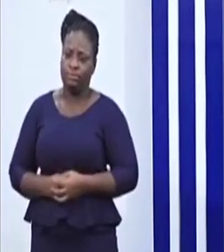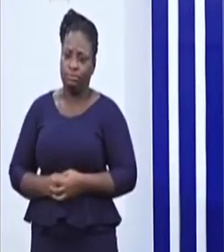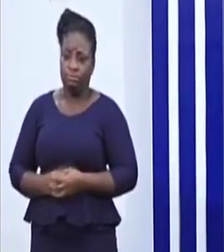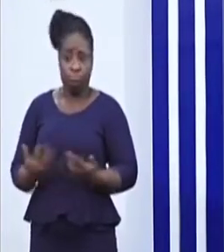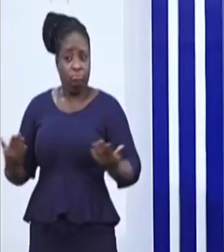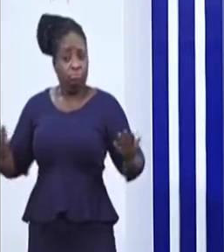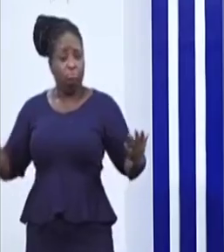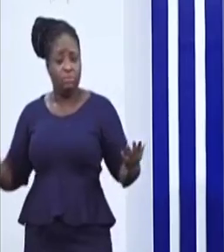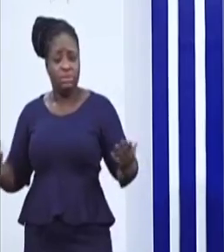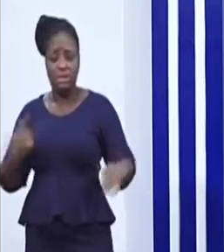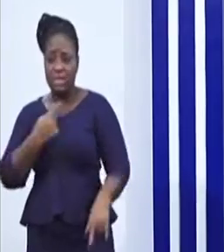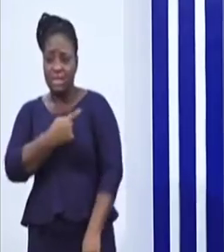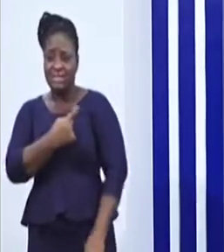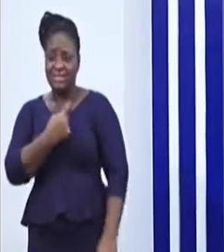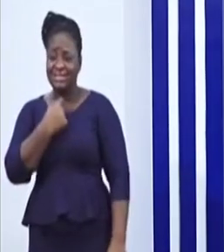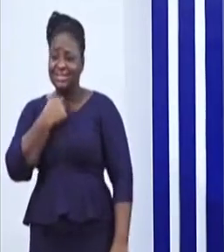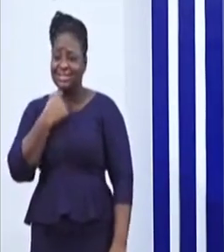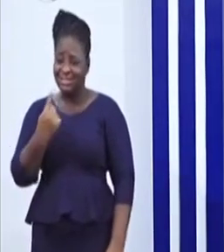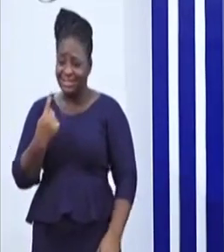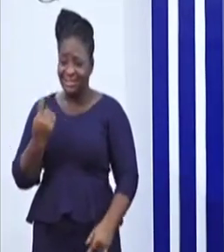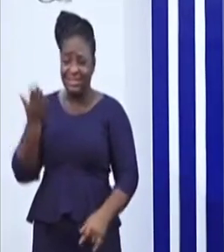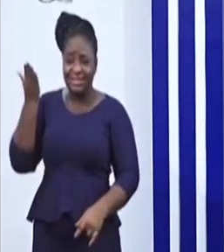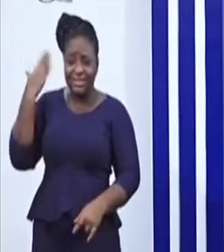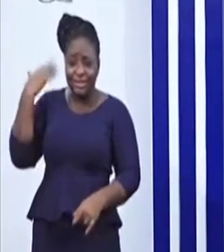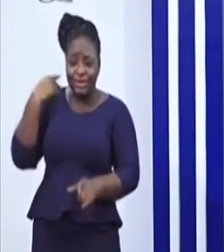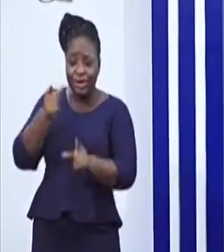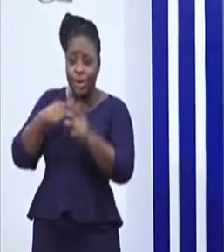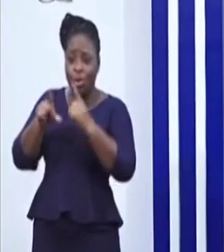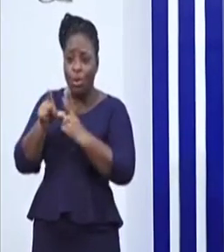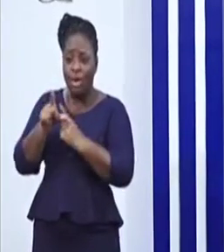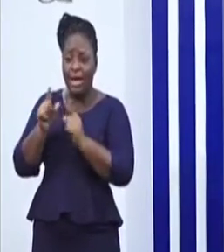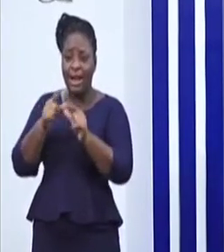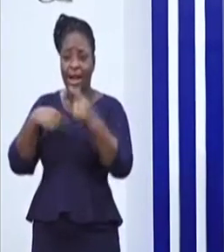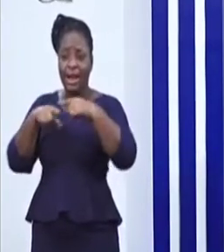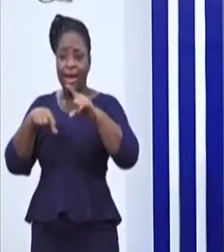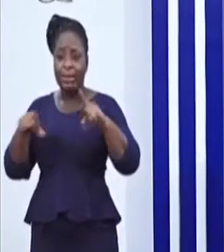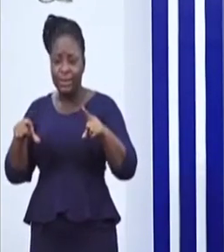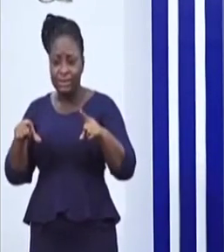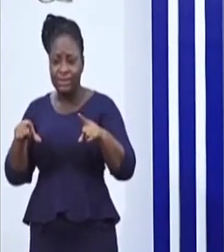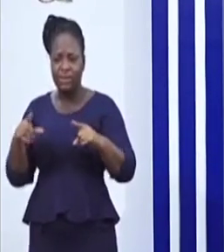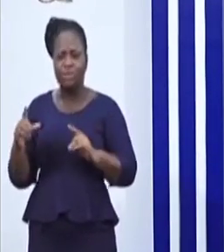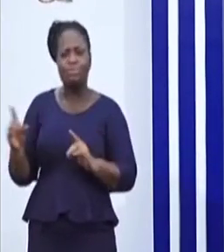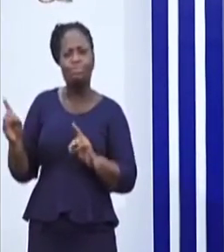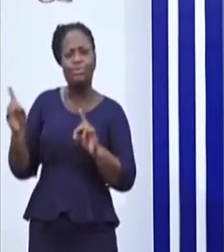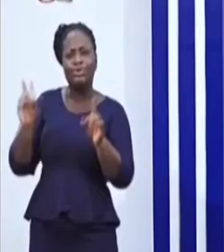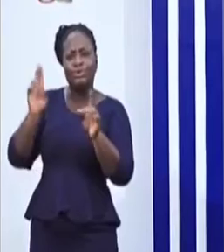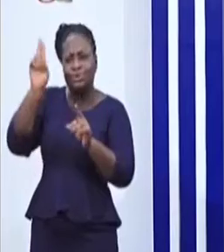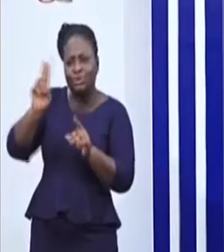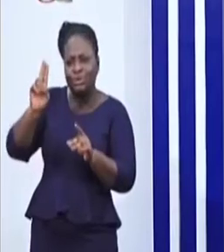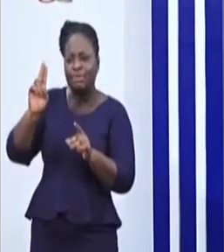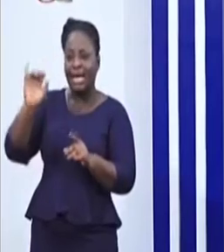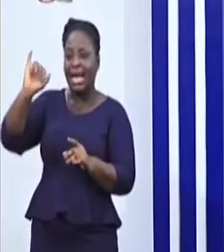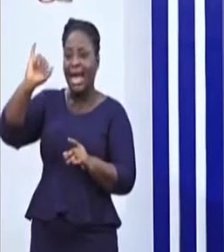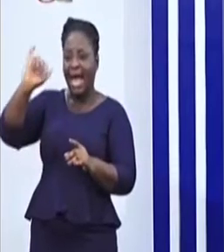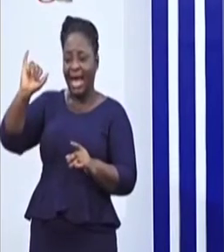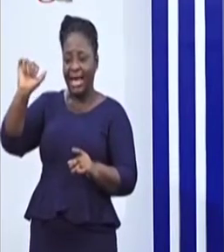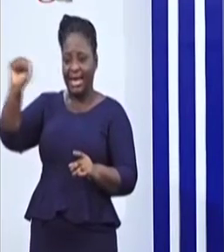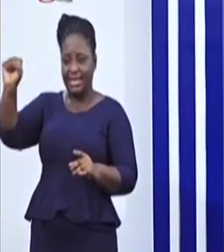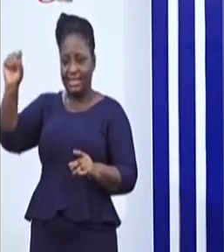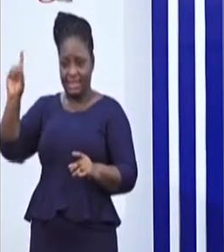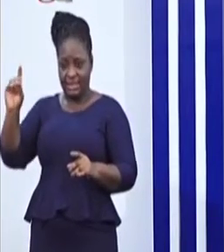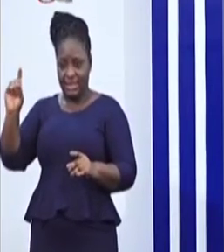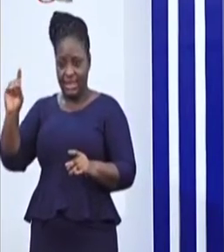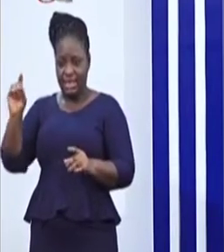The earlier mentioned translated materials will further be used by the ISD and its